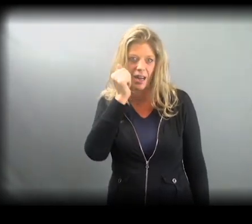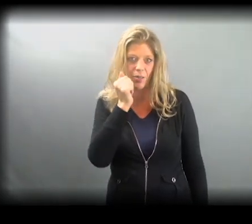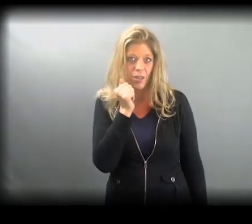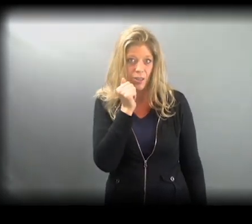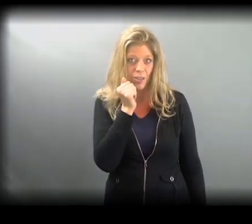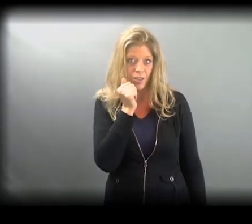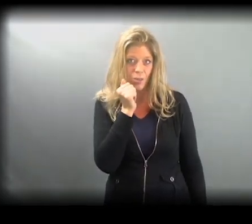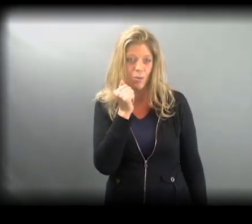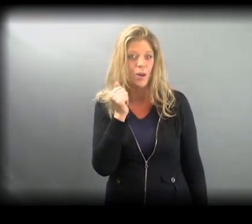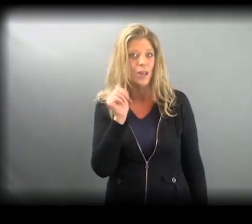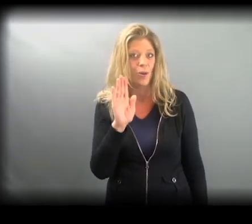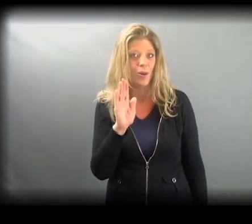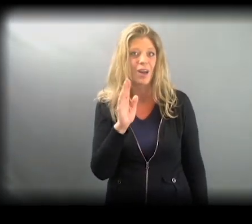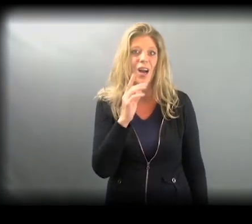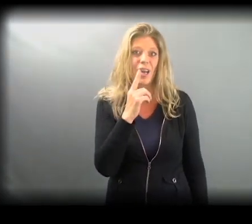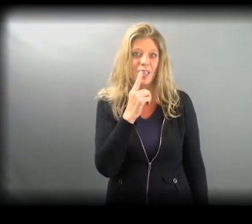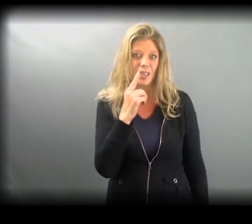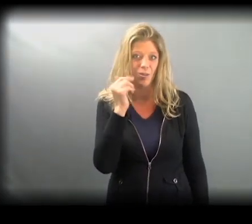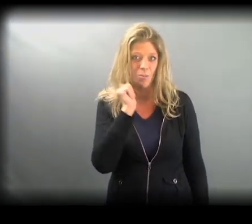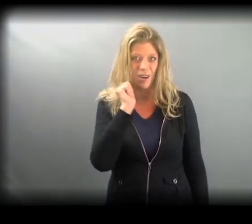down to your toothbrush.